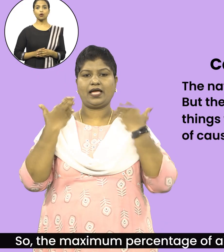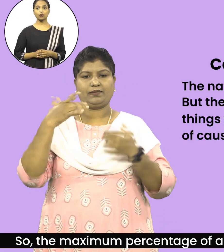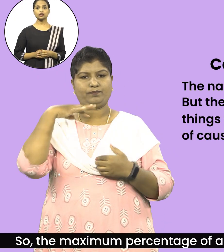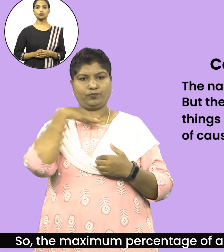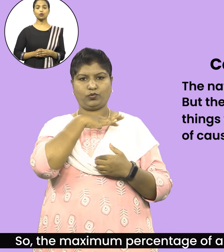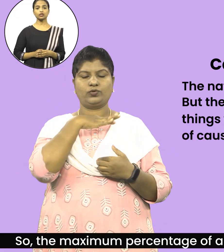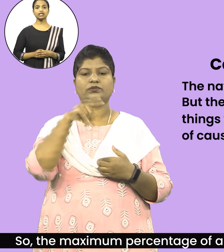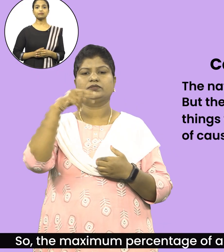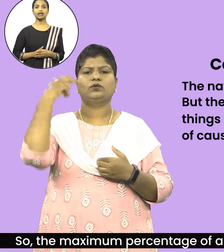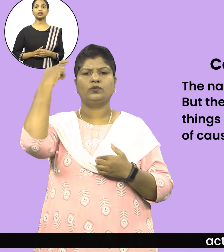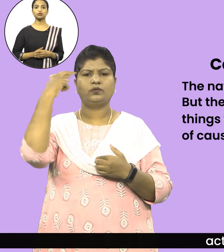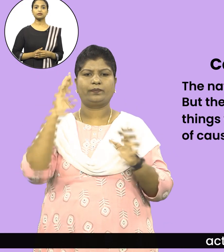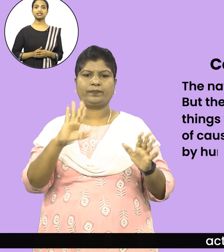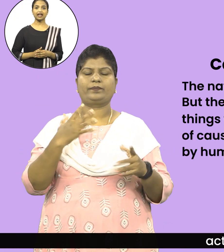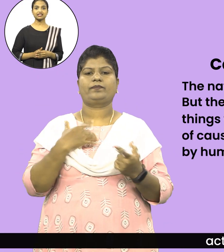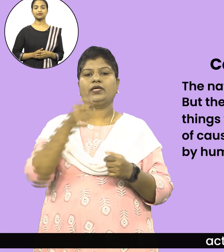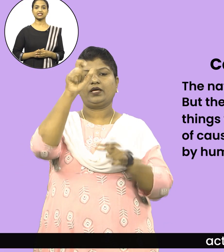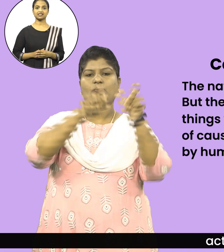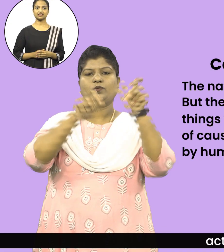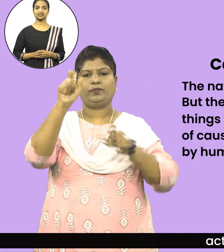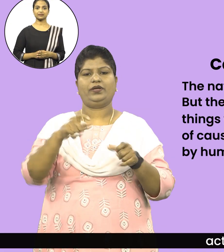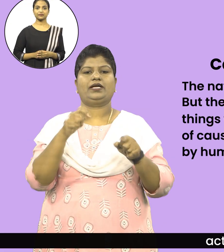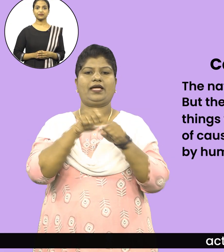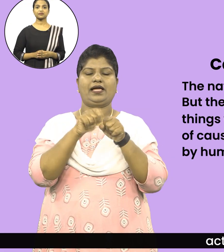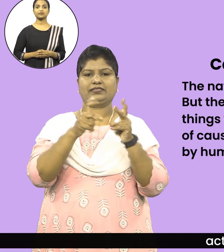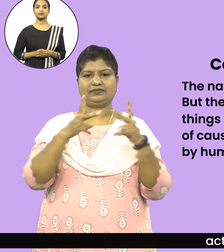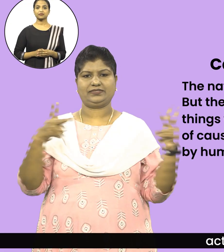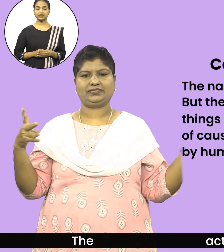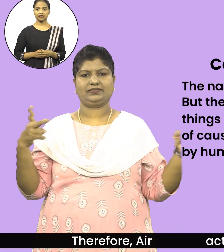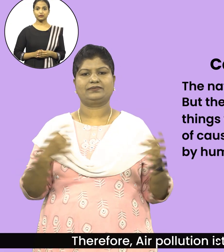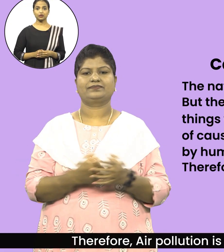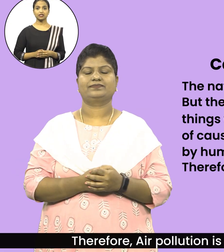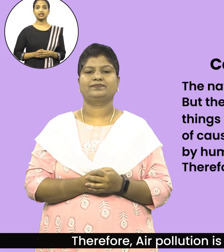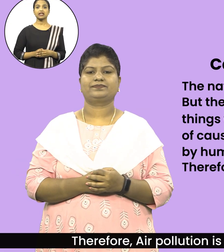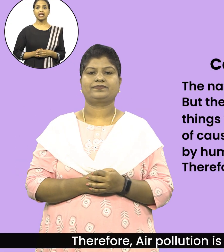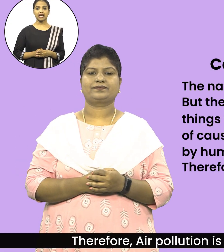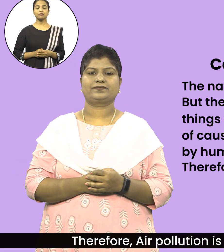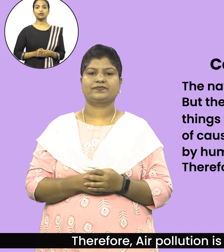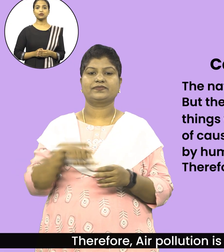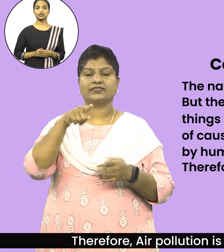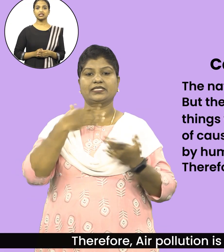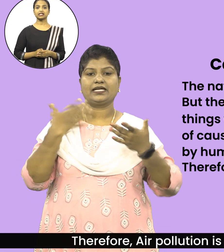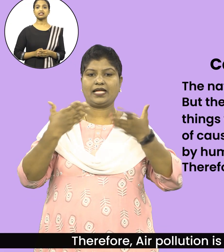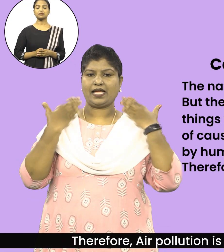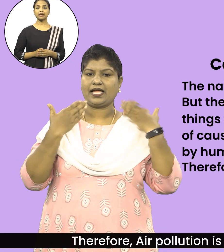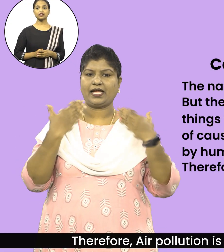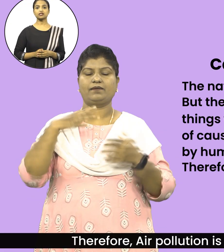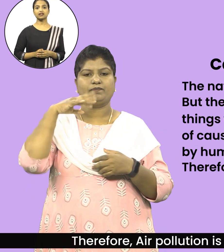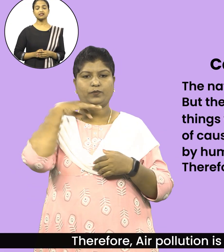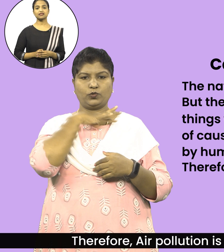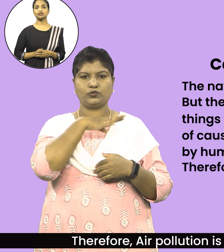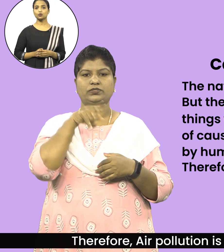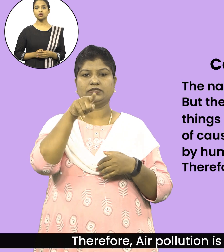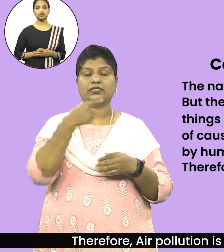is caused only by human activities. Therefore, air pollution is a